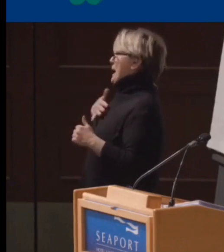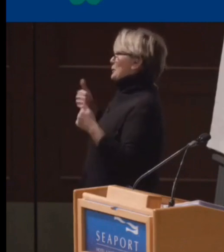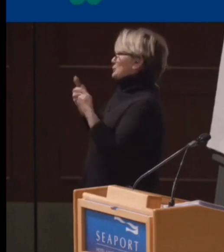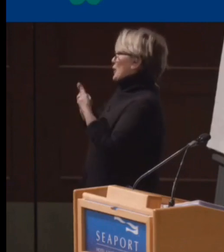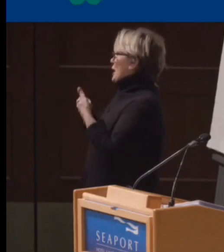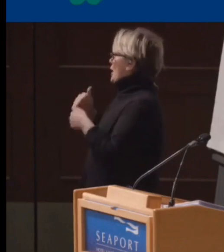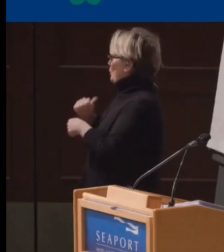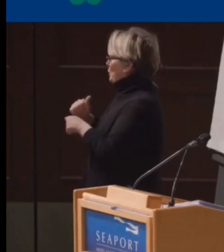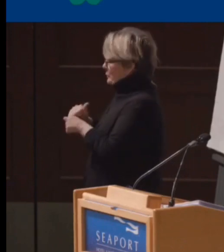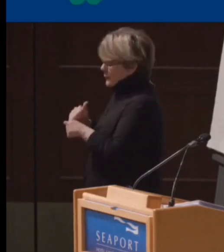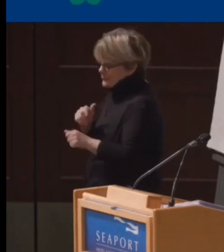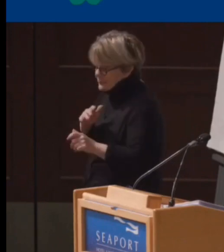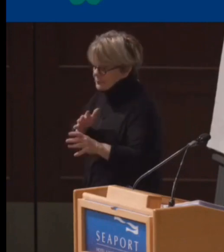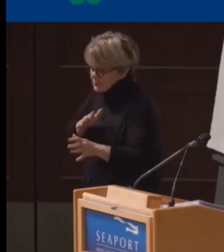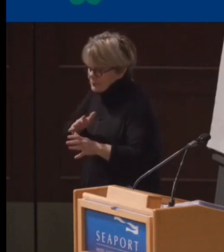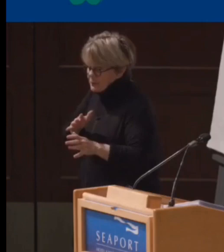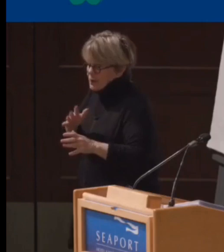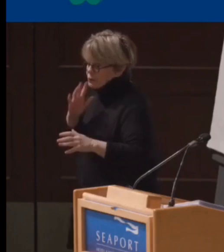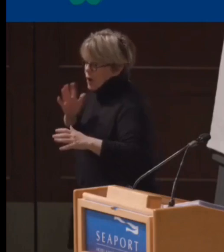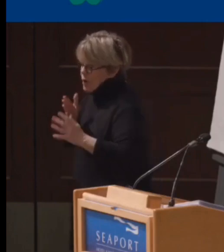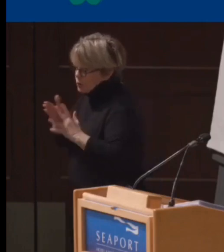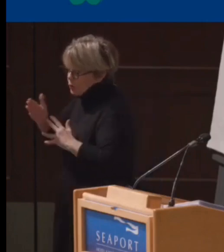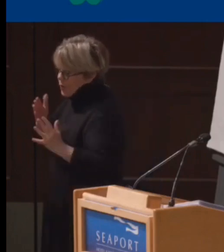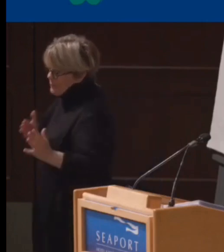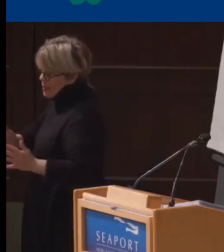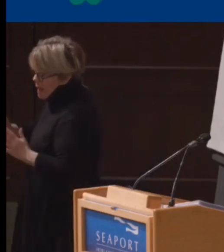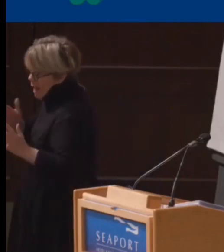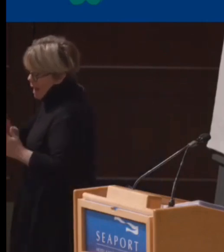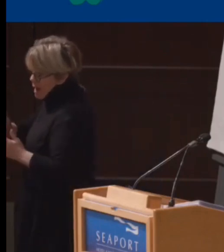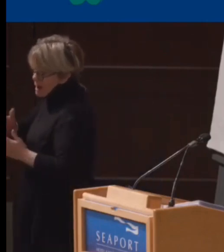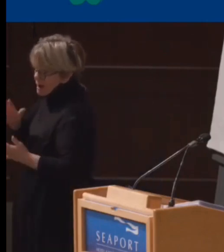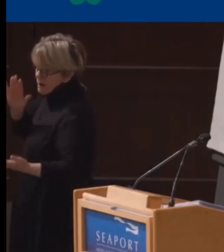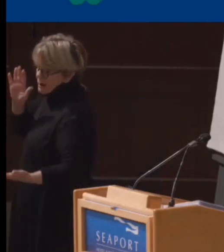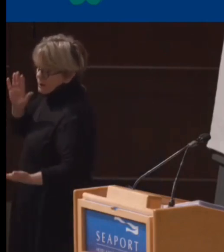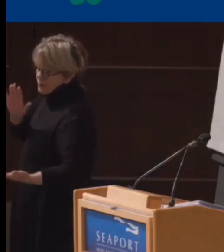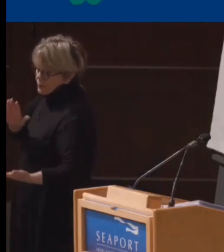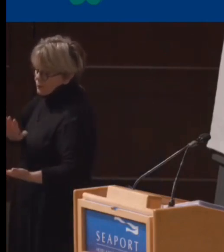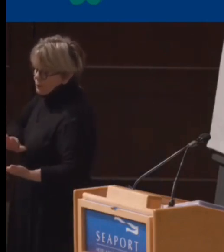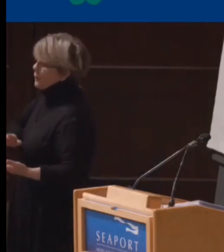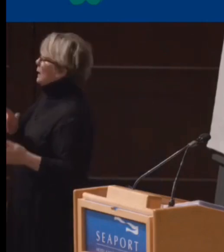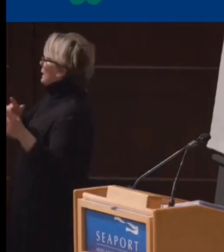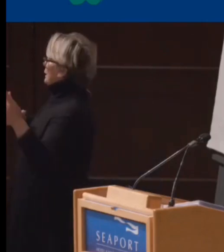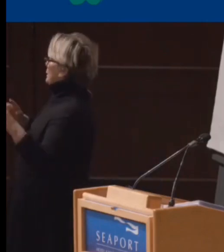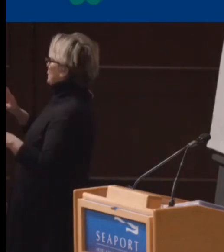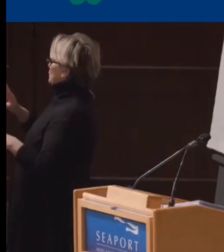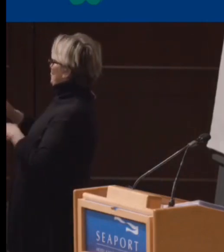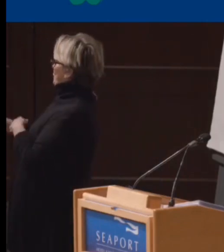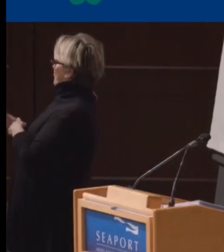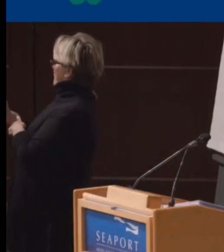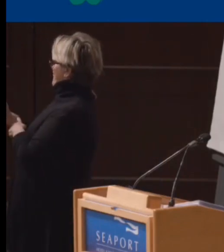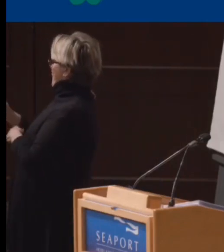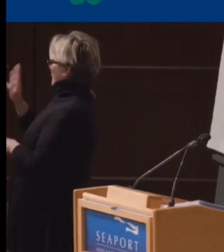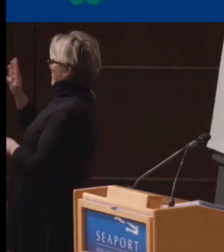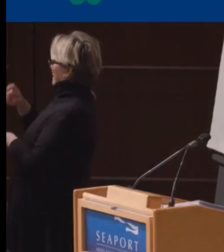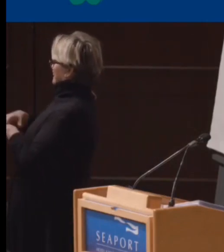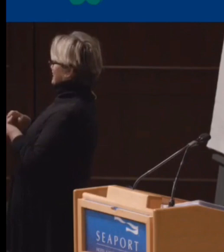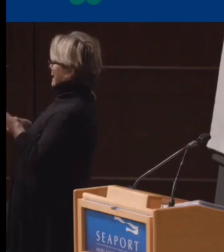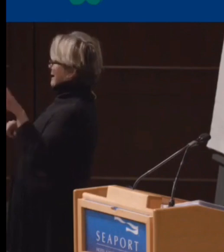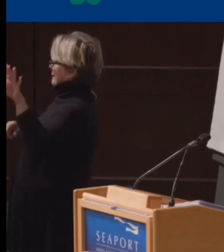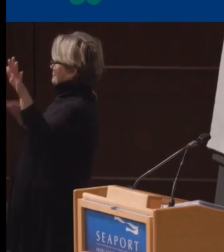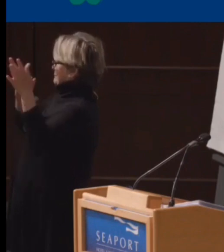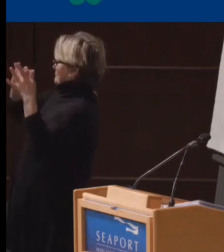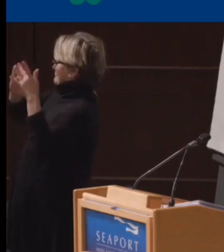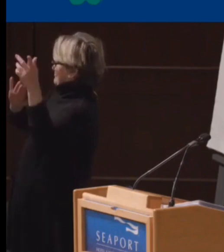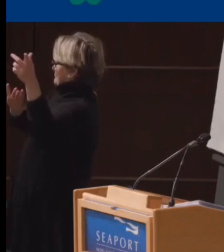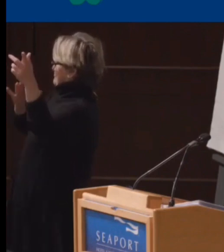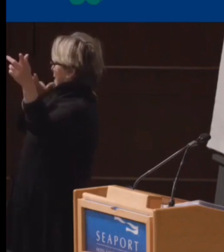worked with me to talk through a plan that would help me calm down. We even reached out to my mom at 2 a.m. Boston time, and she helped me calm